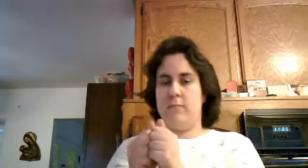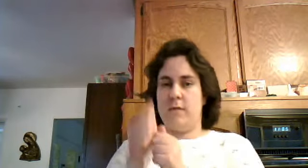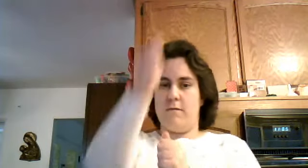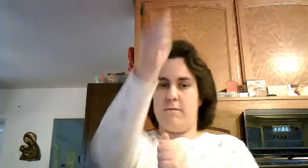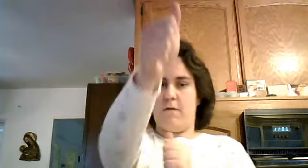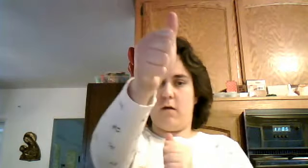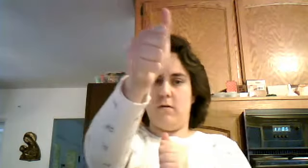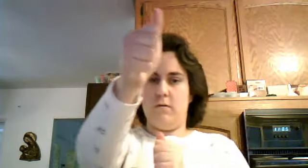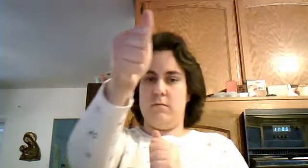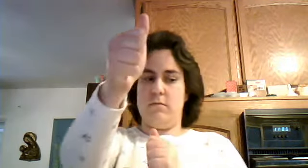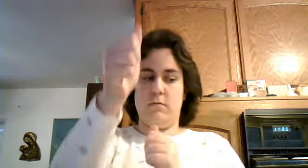Far.